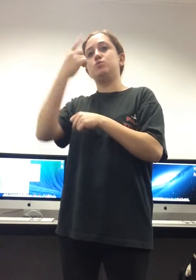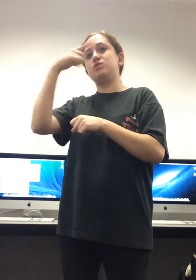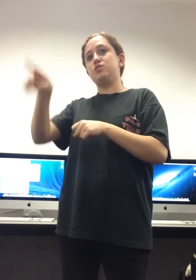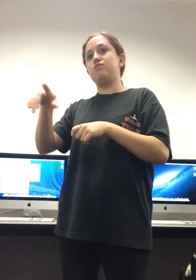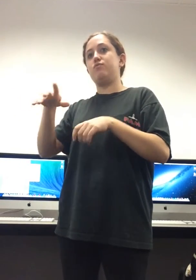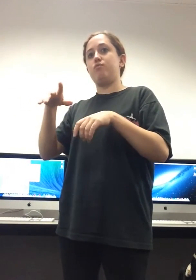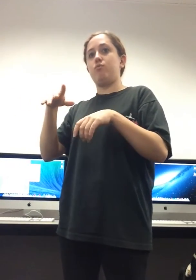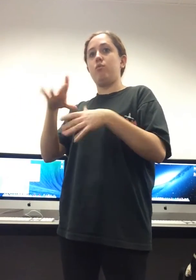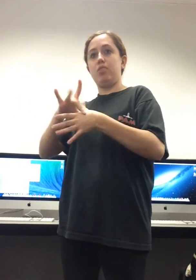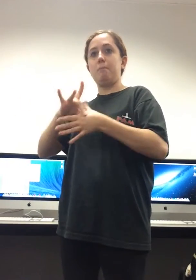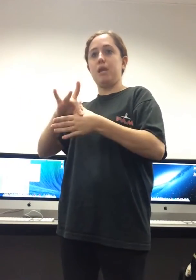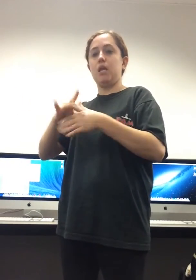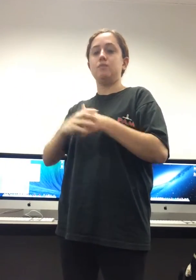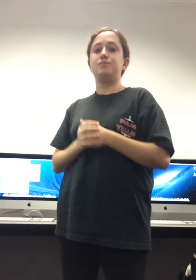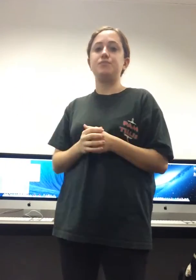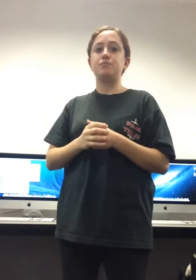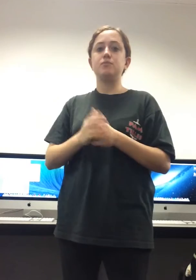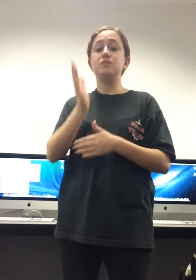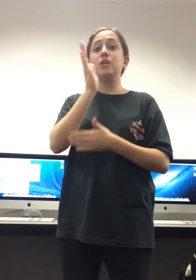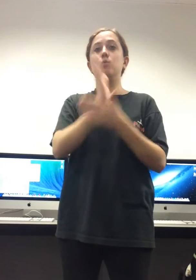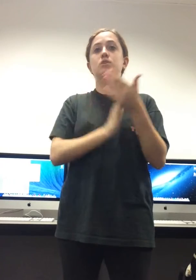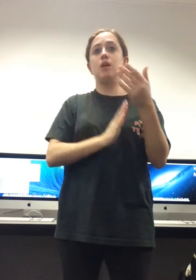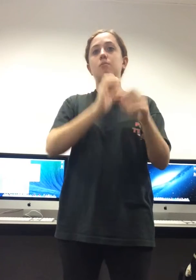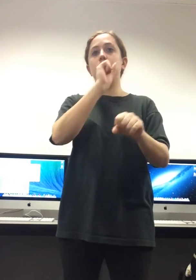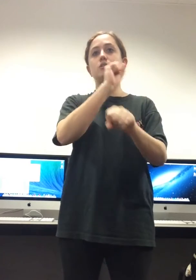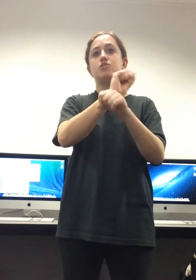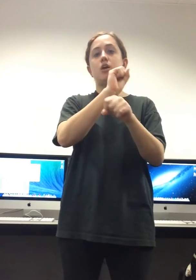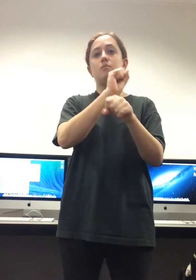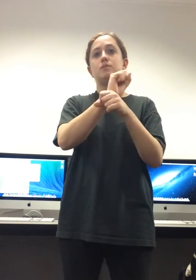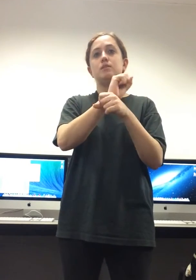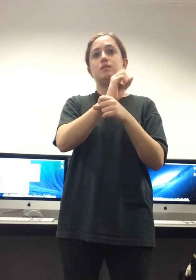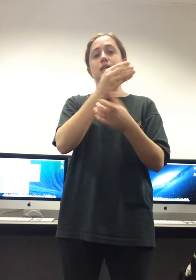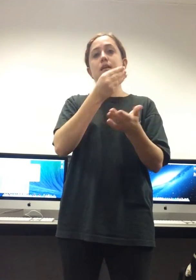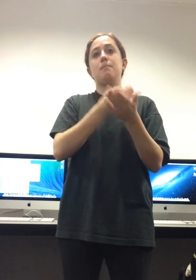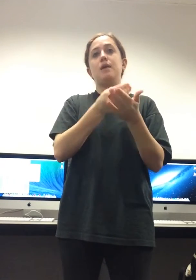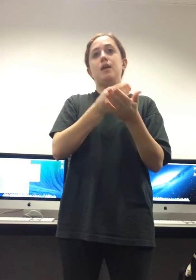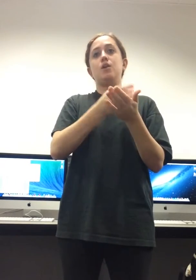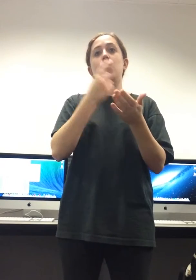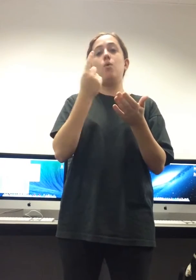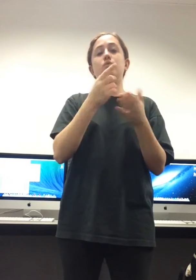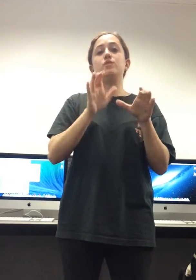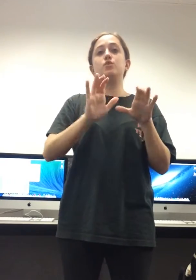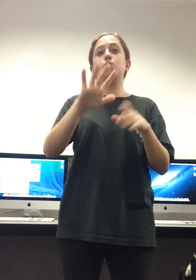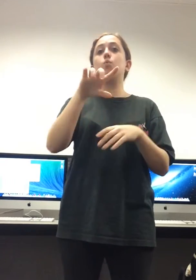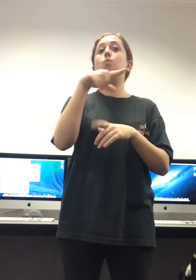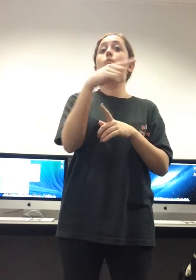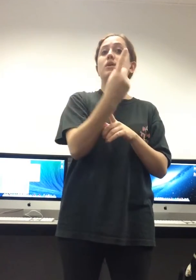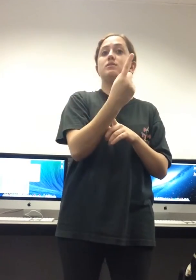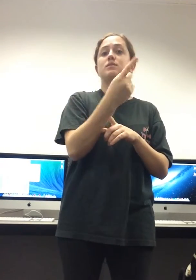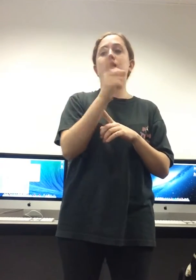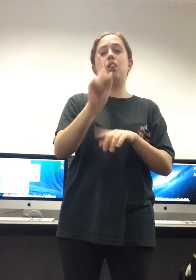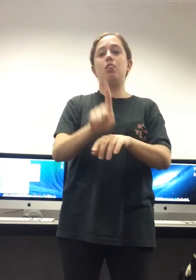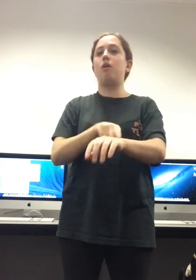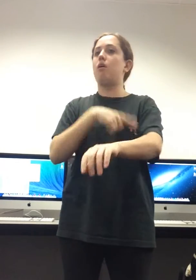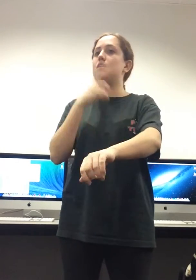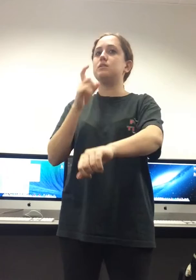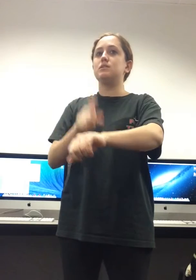jobs that it paid only to do once in a long time, and among them was cleaning